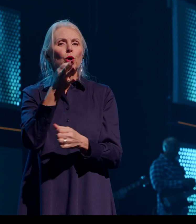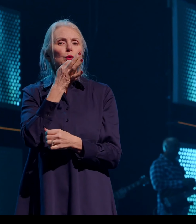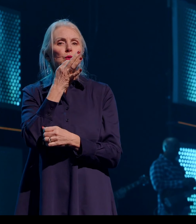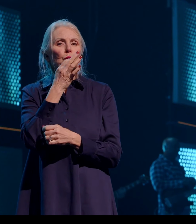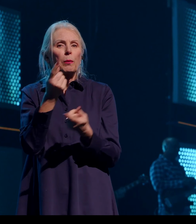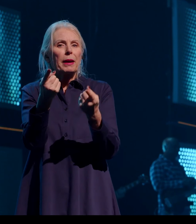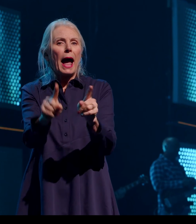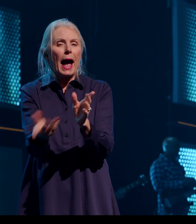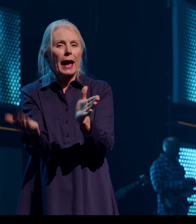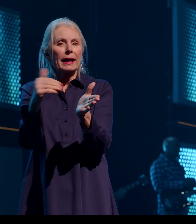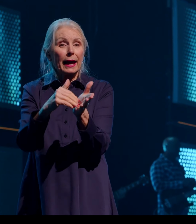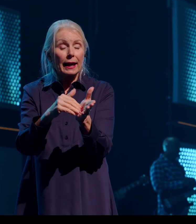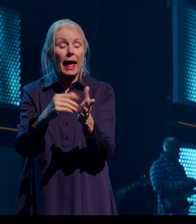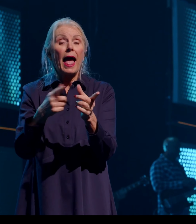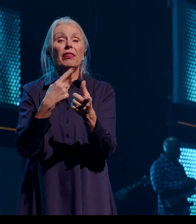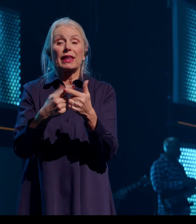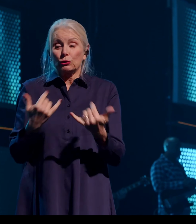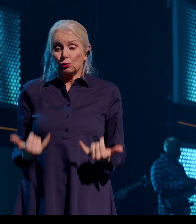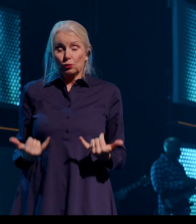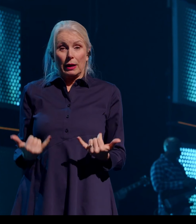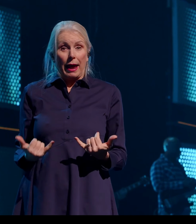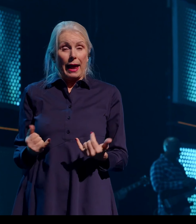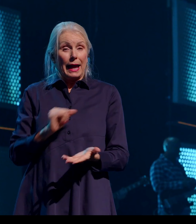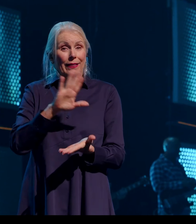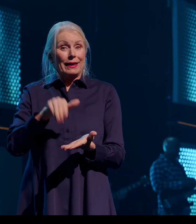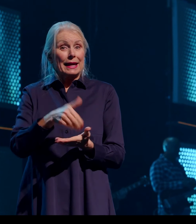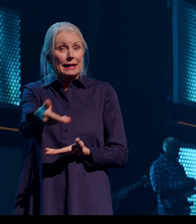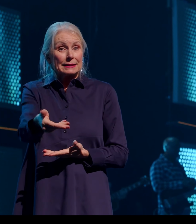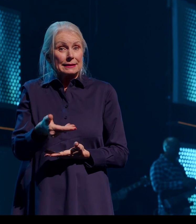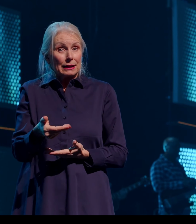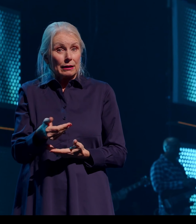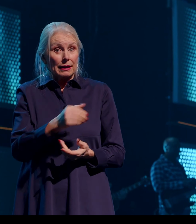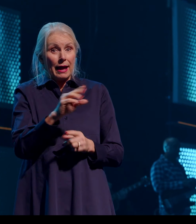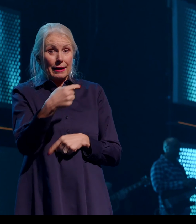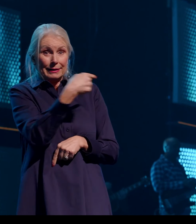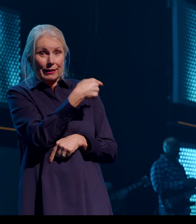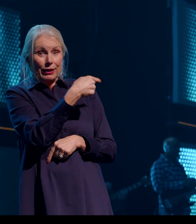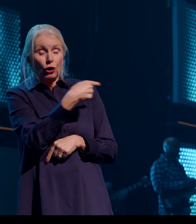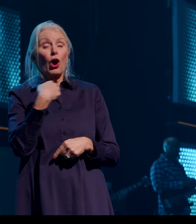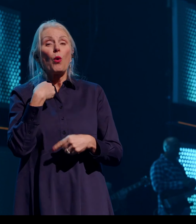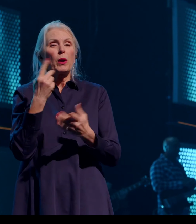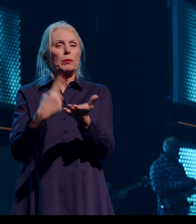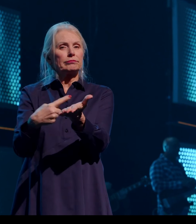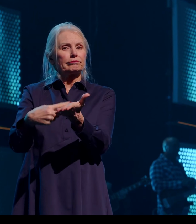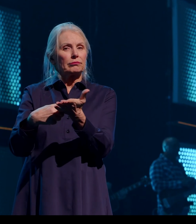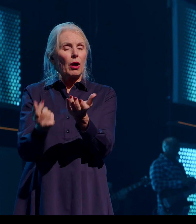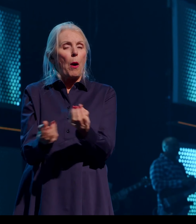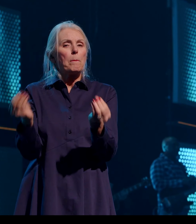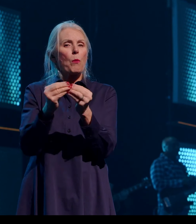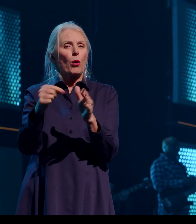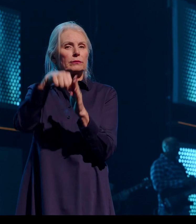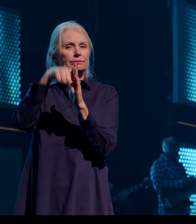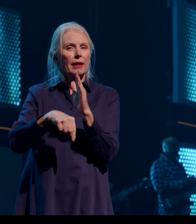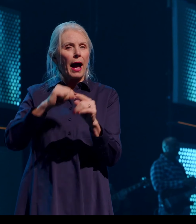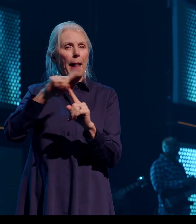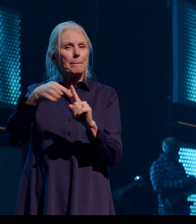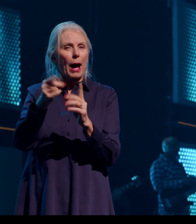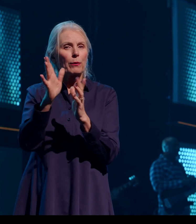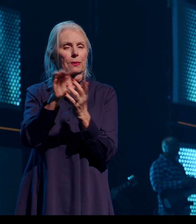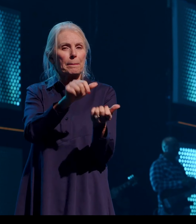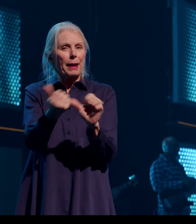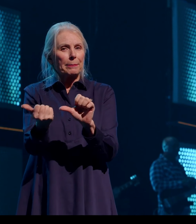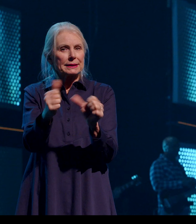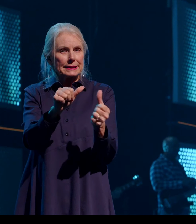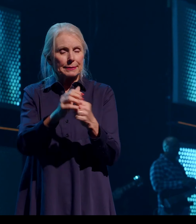on baptism right after service in the Guest Central area. And so if you're interested in that, ready to start the new year off with that, make sure to head over there.